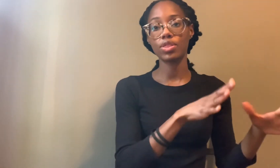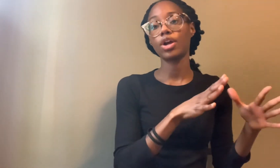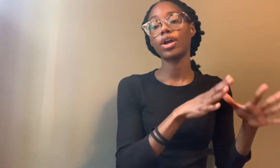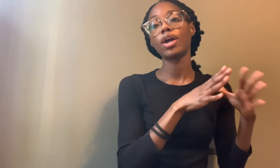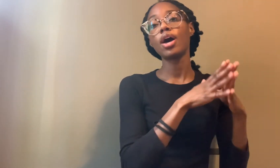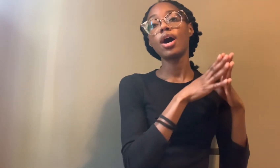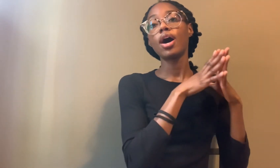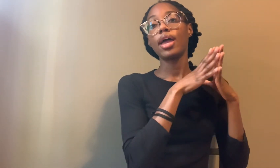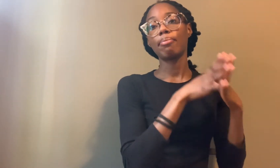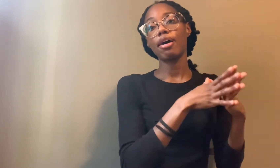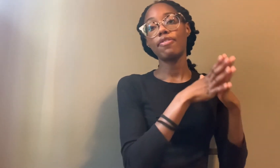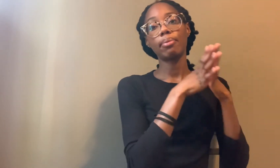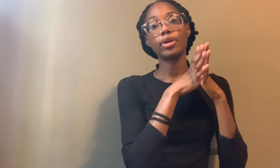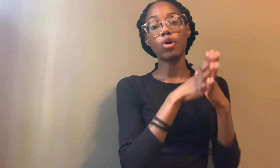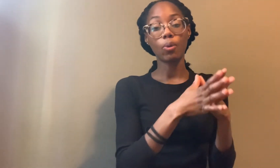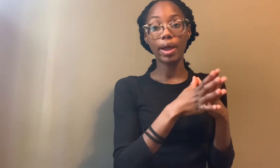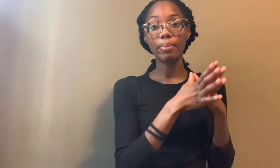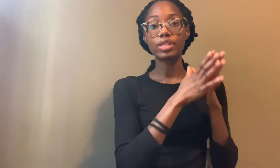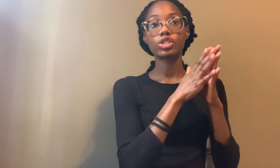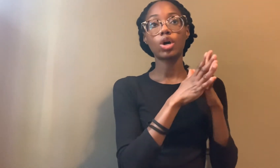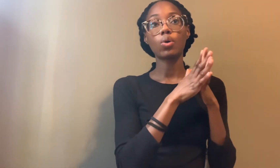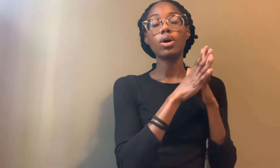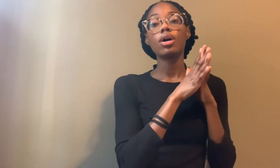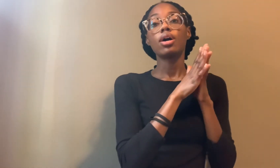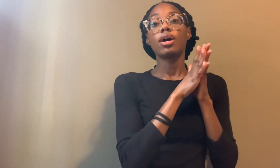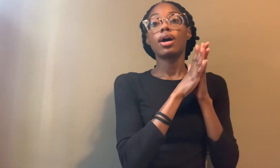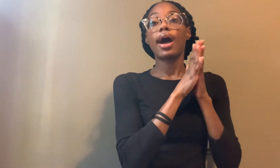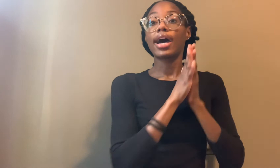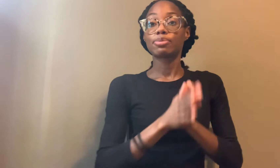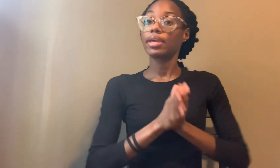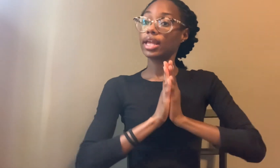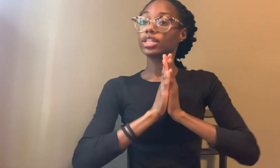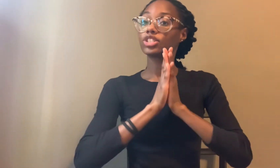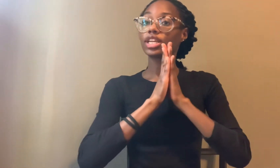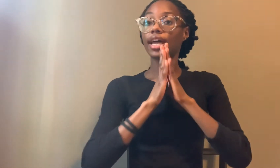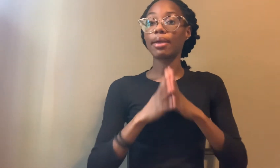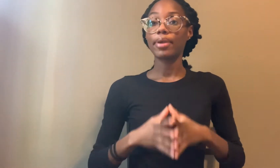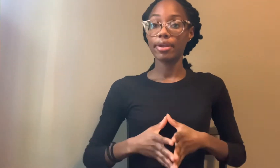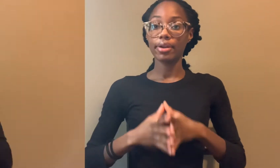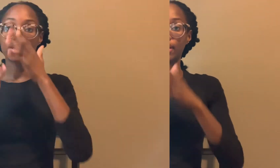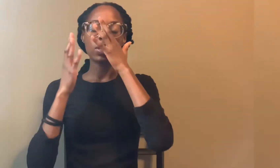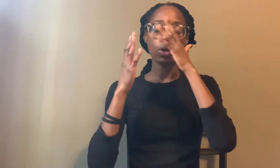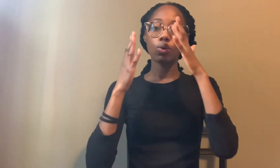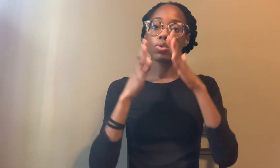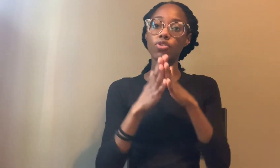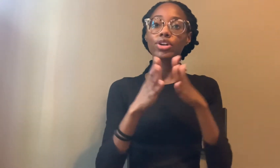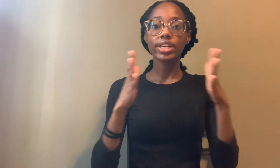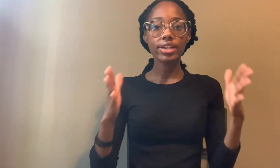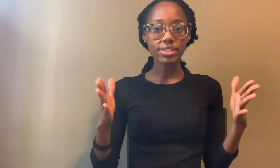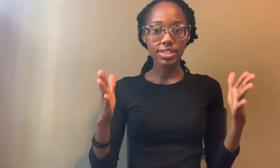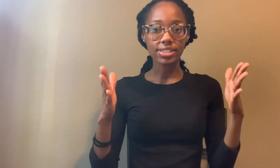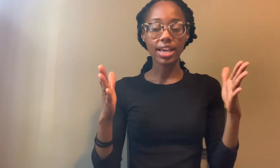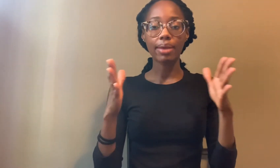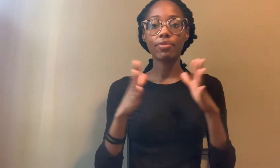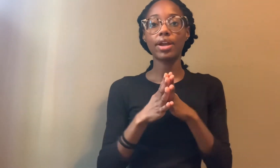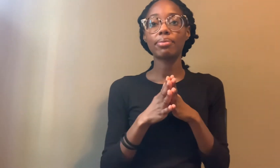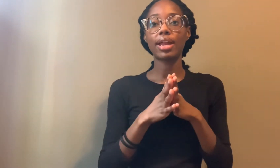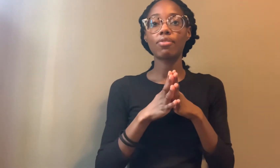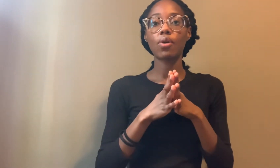her in my family or around me. So I speak English and I am hearing. So 4 years is the time frame that I've acquired